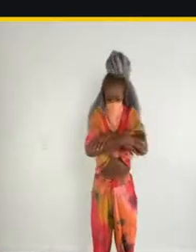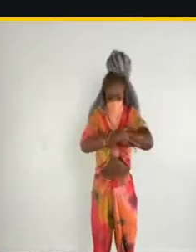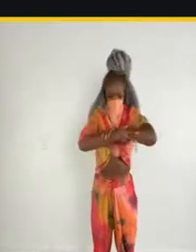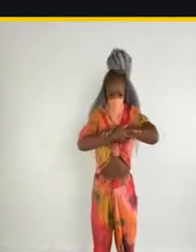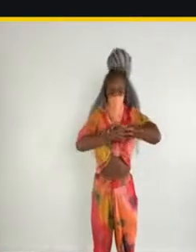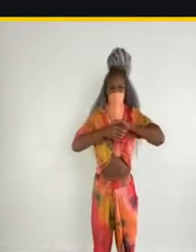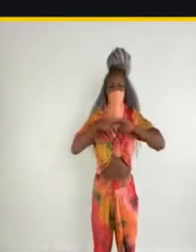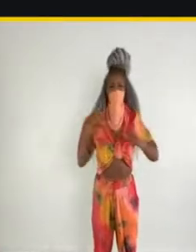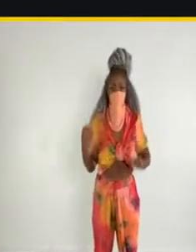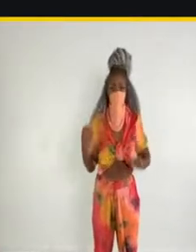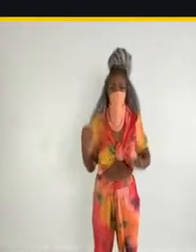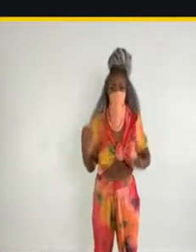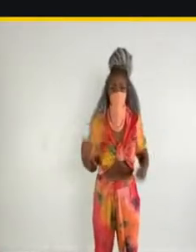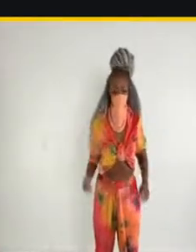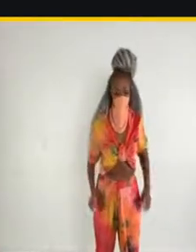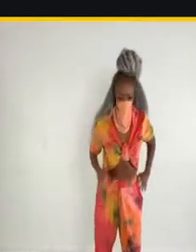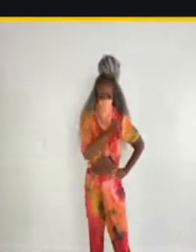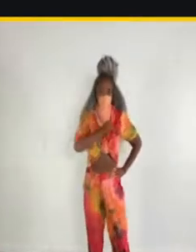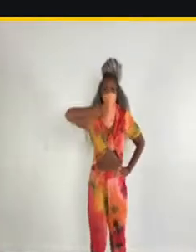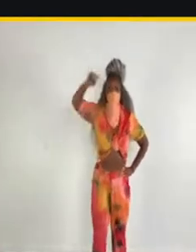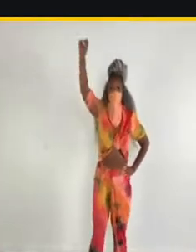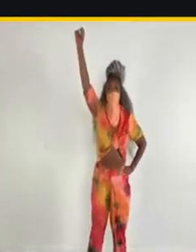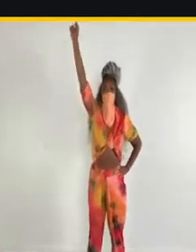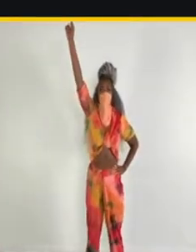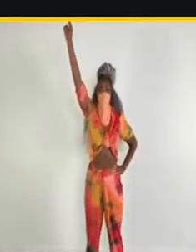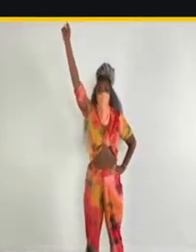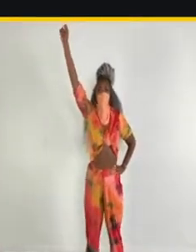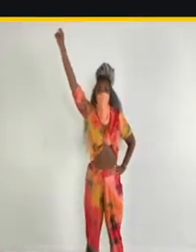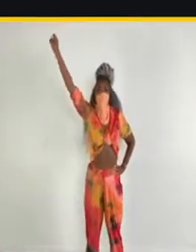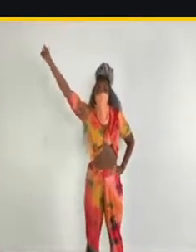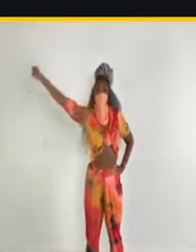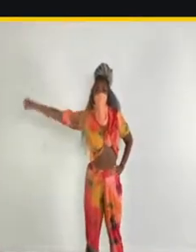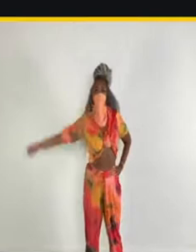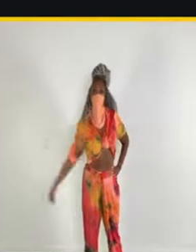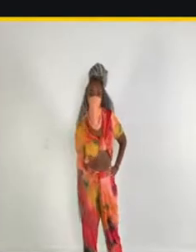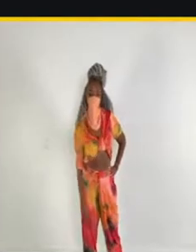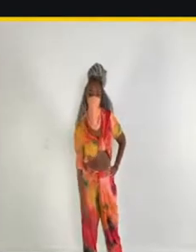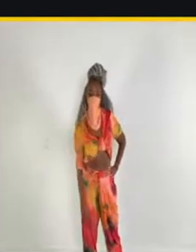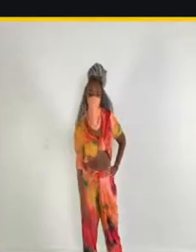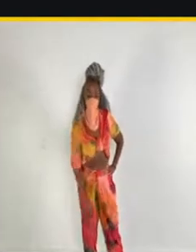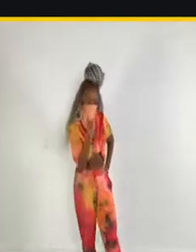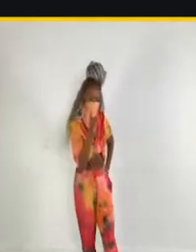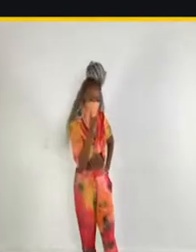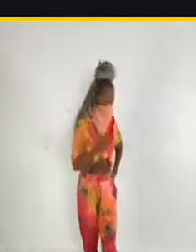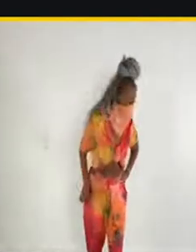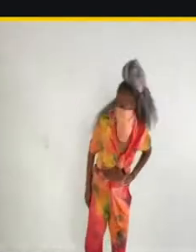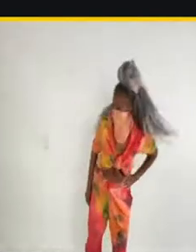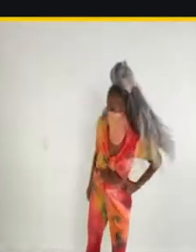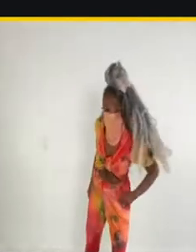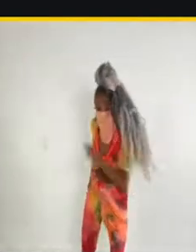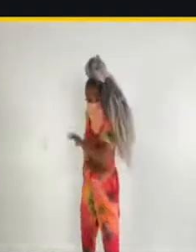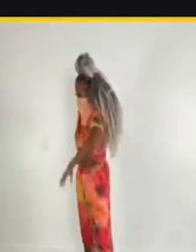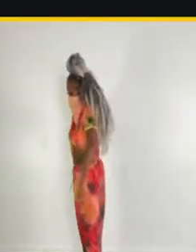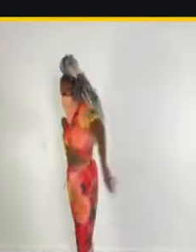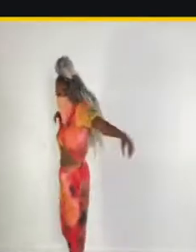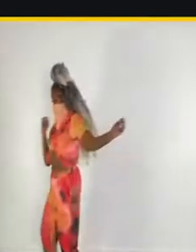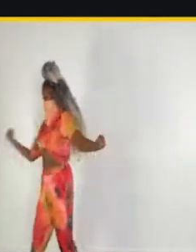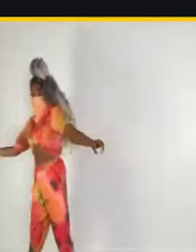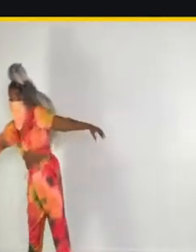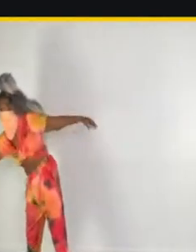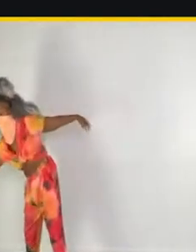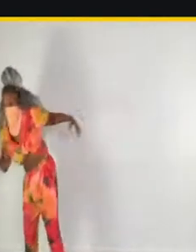So you best believe, when I woke up for real, I put on lotion, cocoa